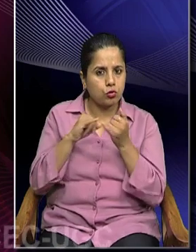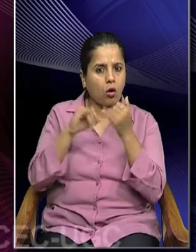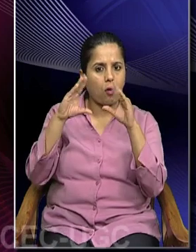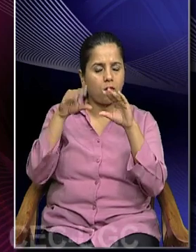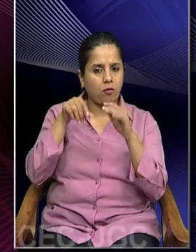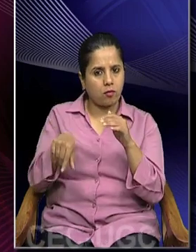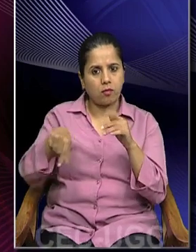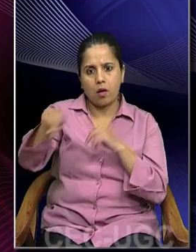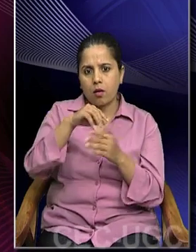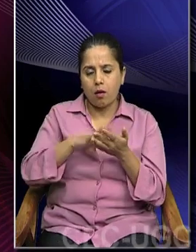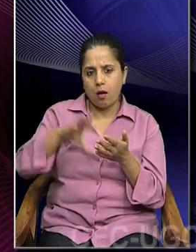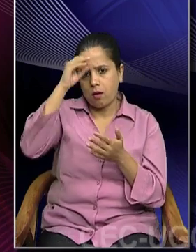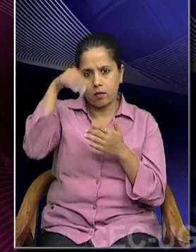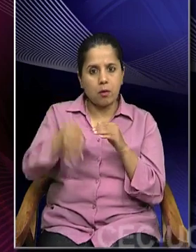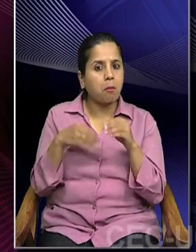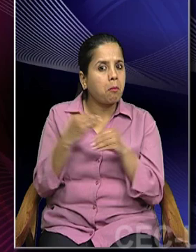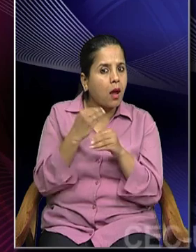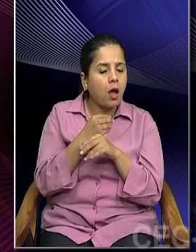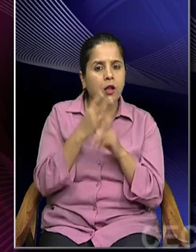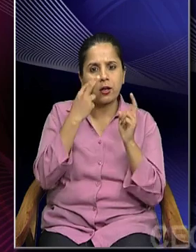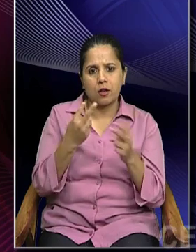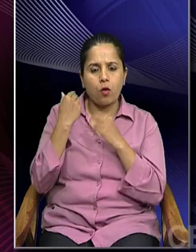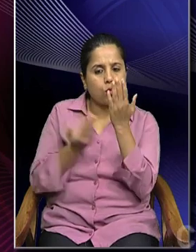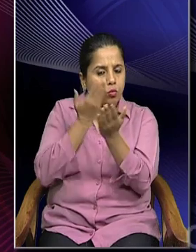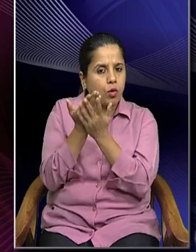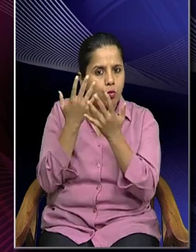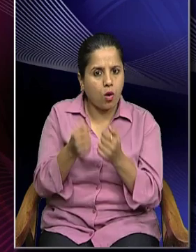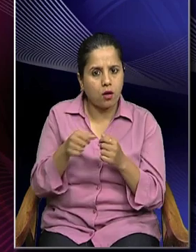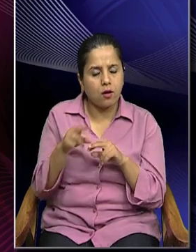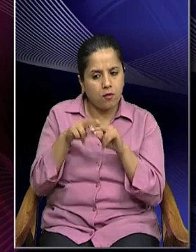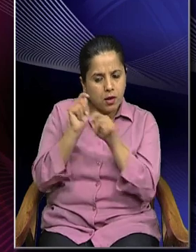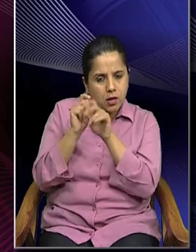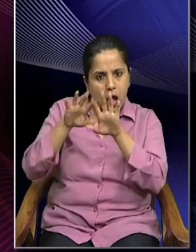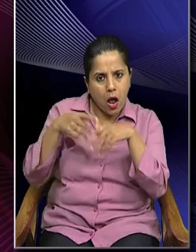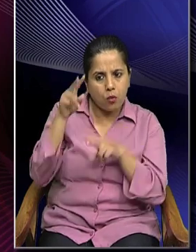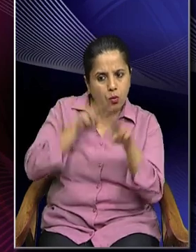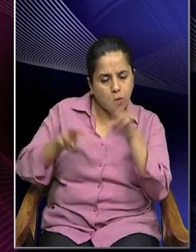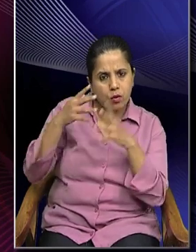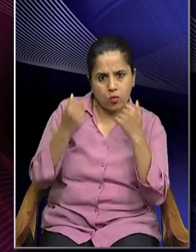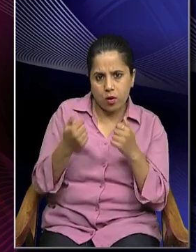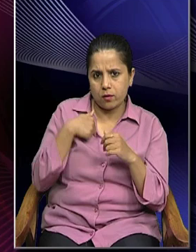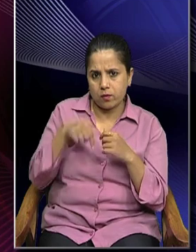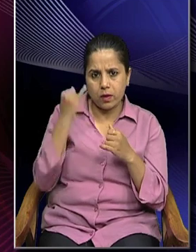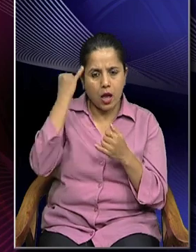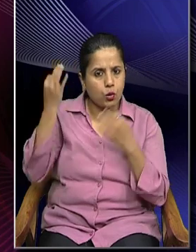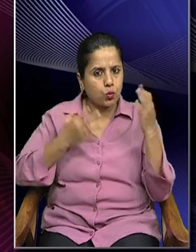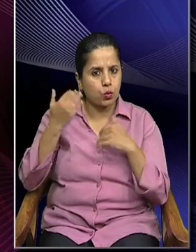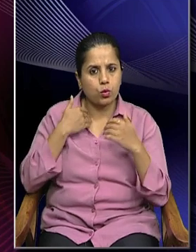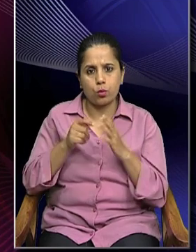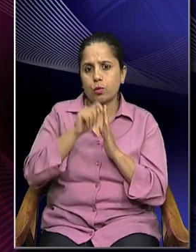and participate in peer reviews to assess the functionality and the innovation of their